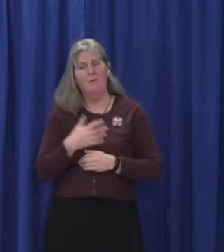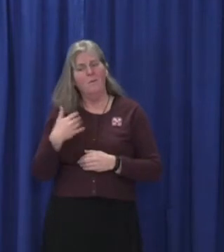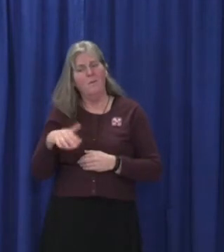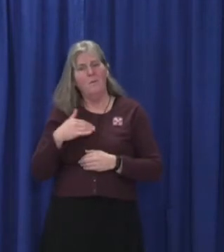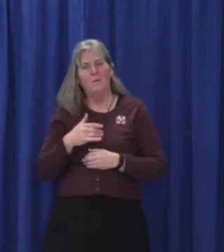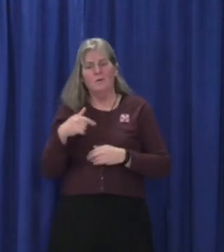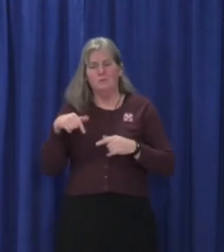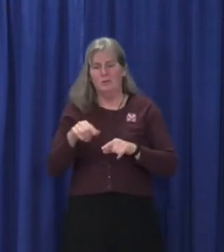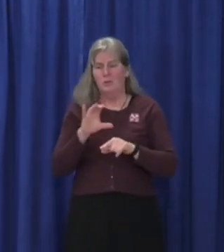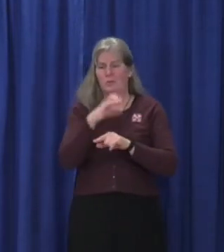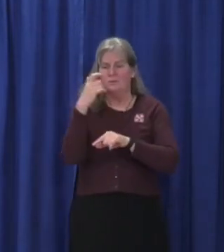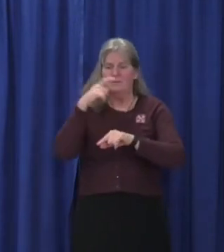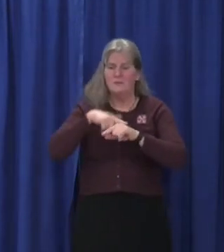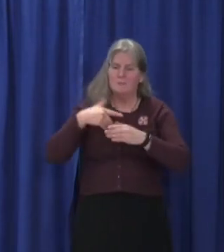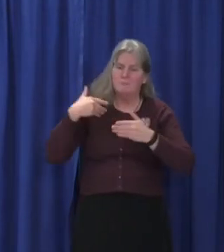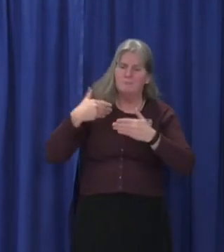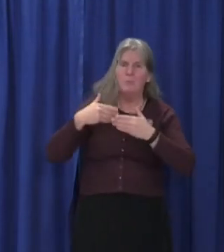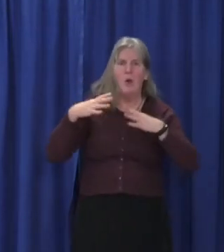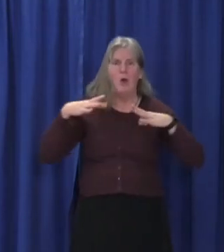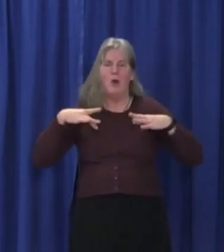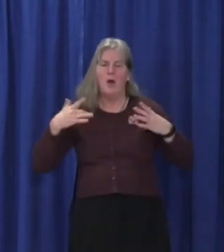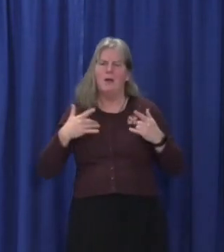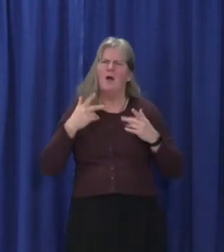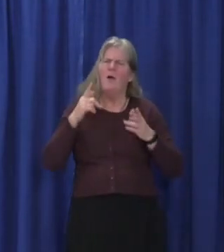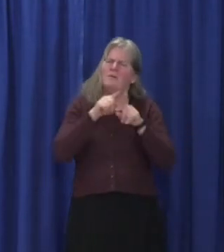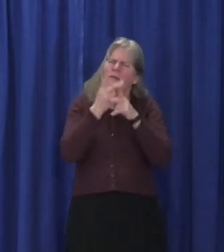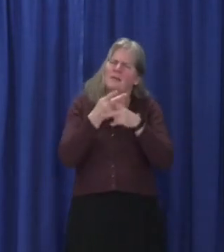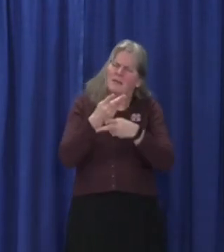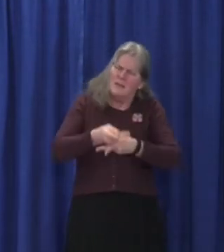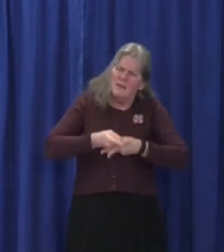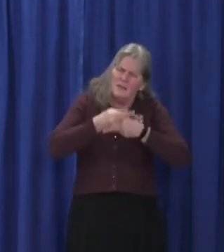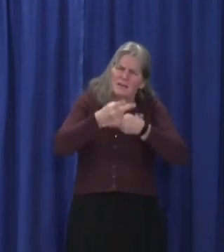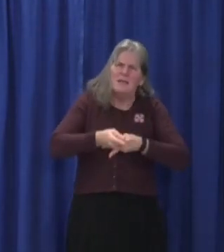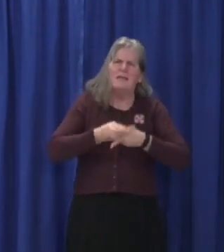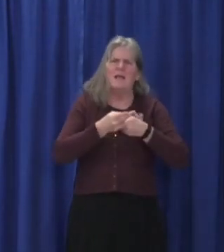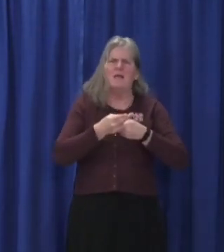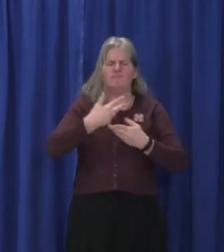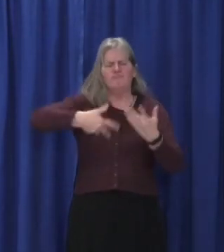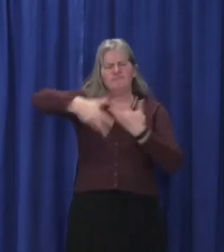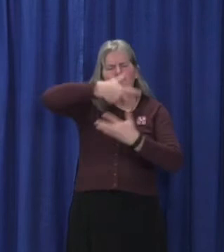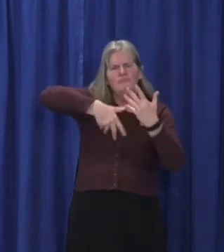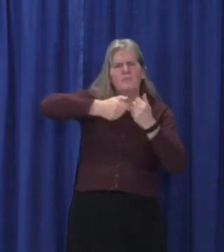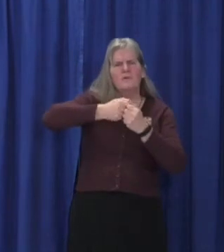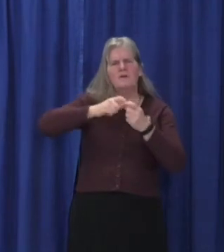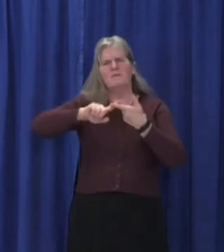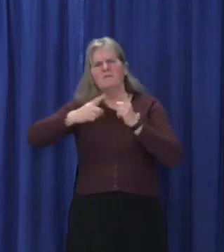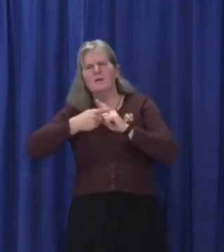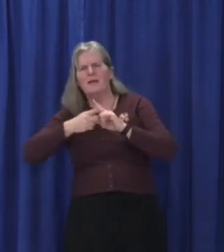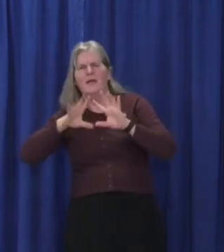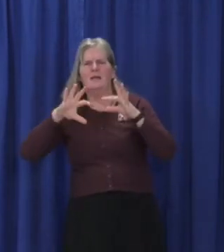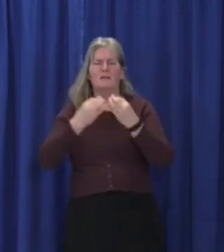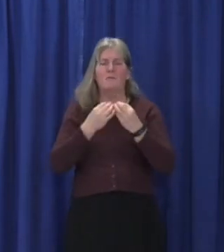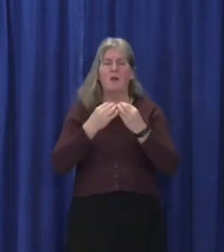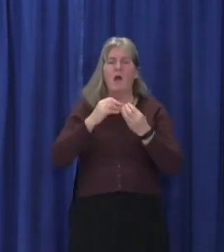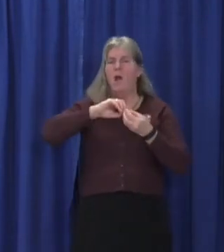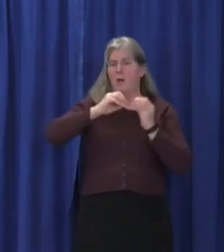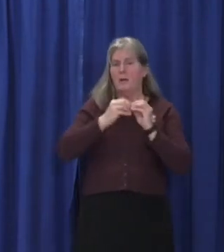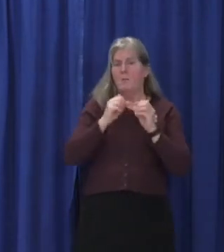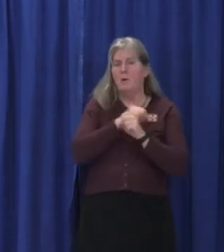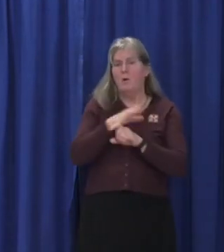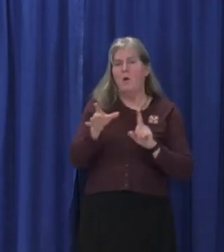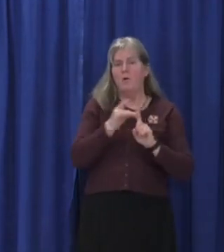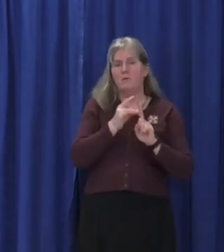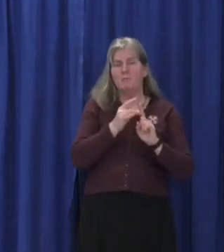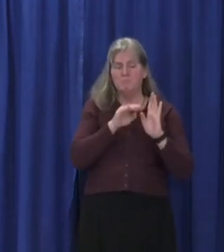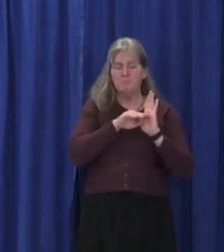here. It's also important to take precautions as you gather with friends and family. Our case count has stabilized, which